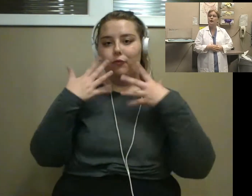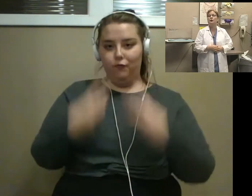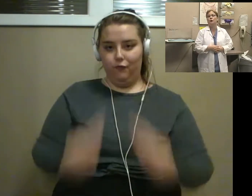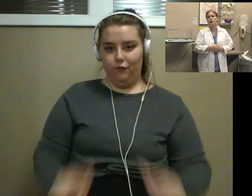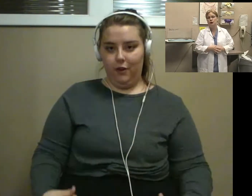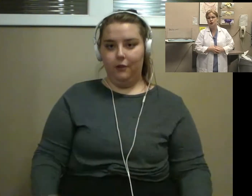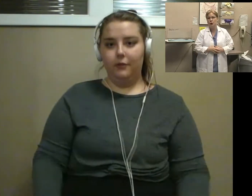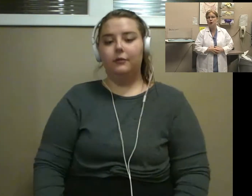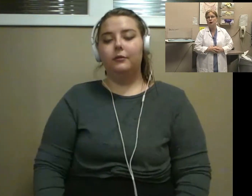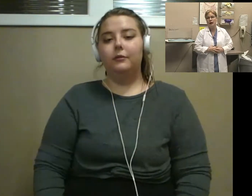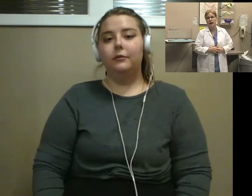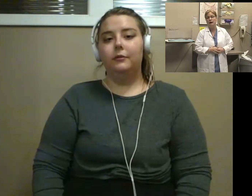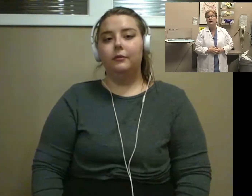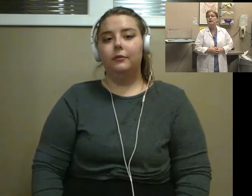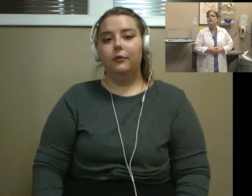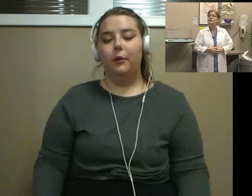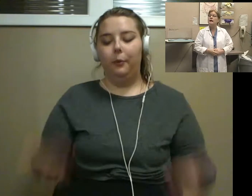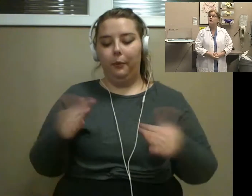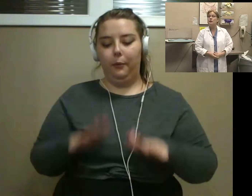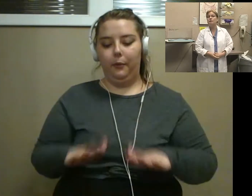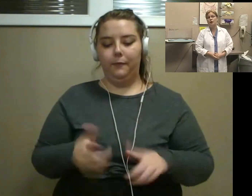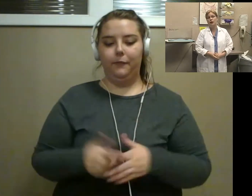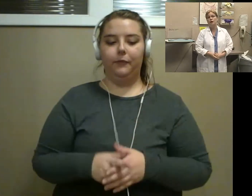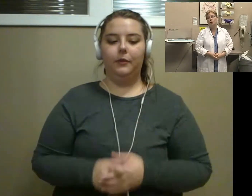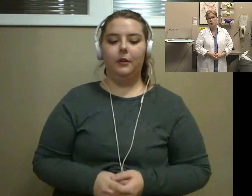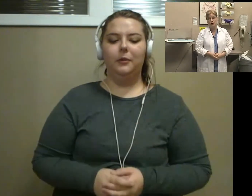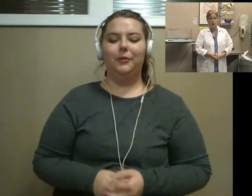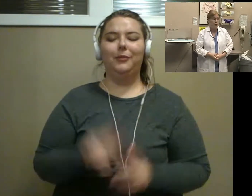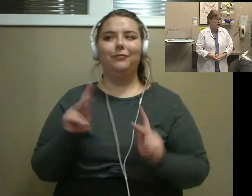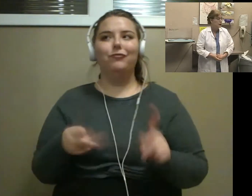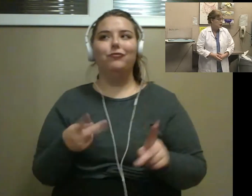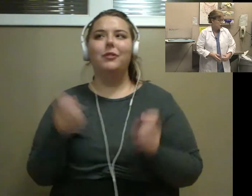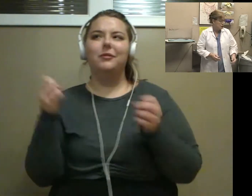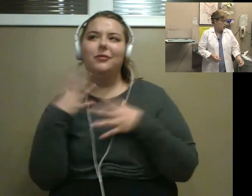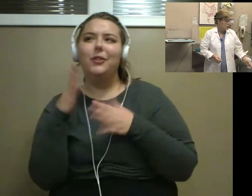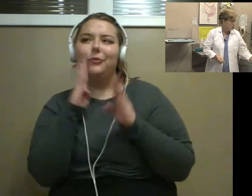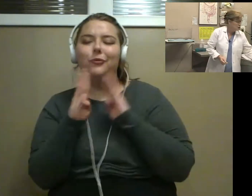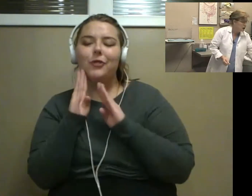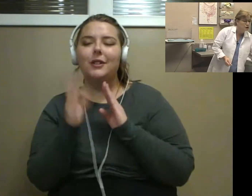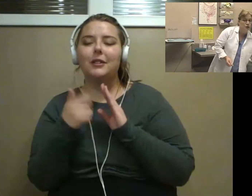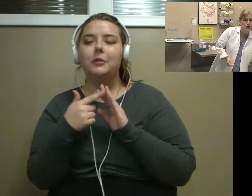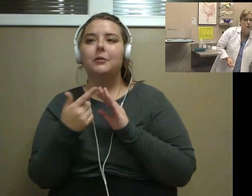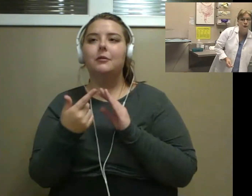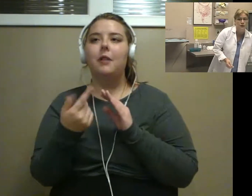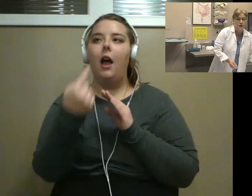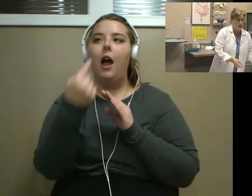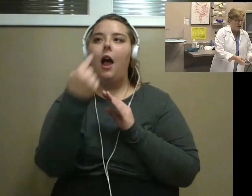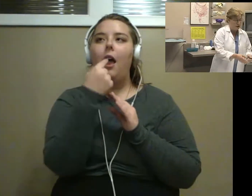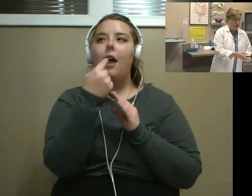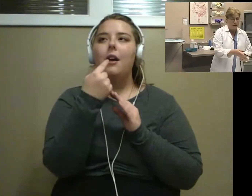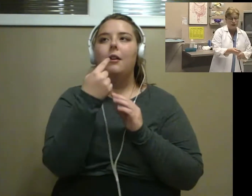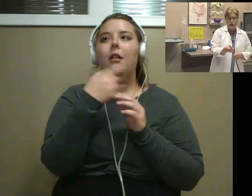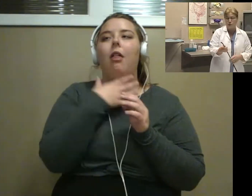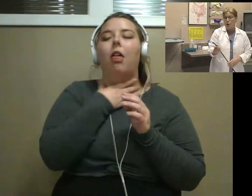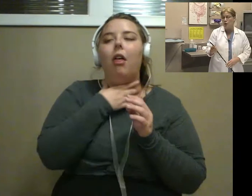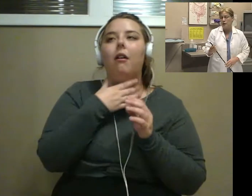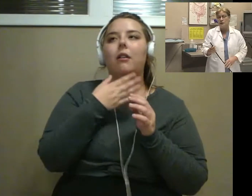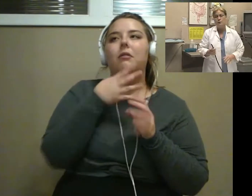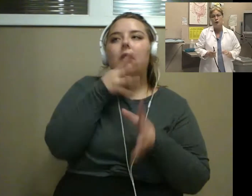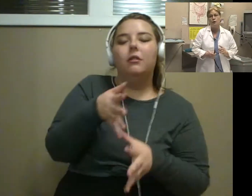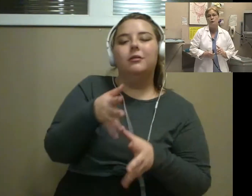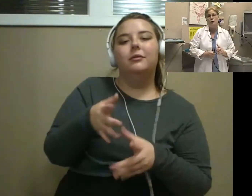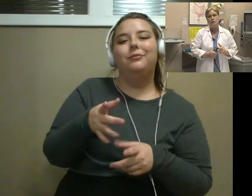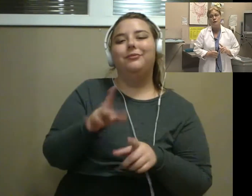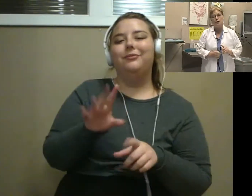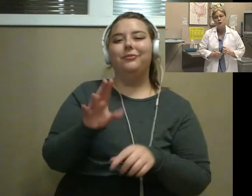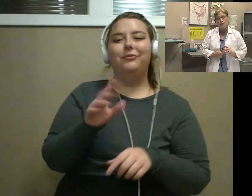are afraid they're going to choke or gag. This is actually very unusual. The scope the doctor uses is this small. It's